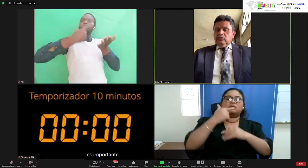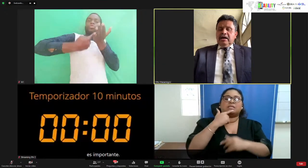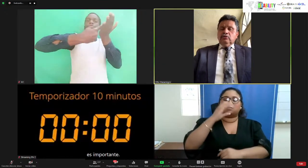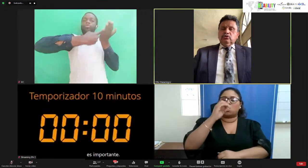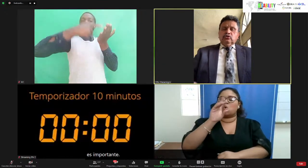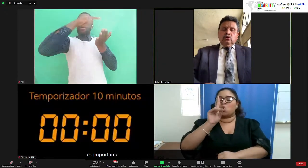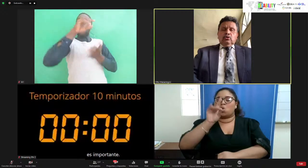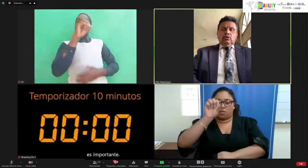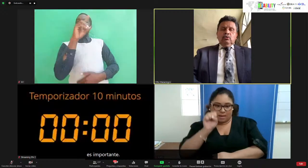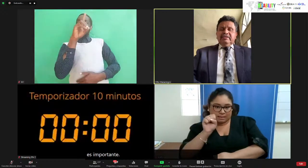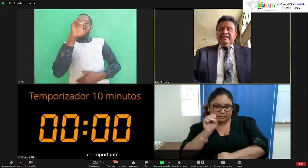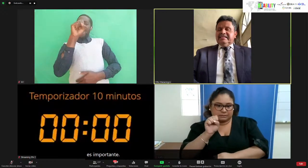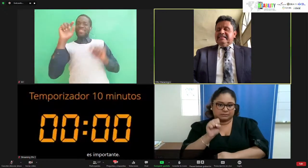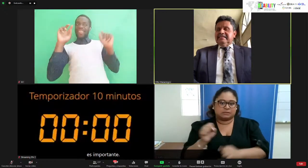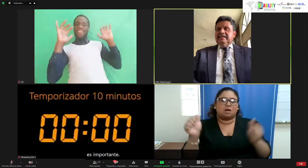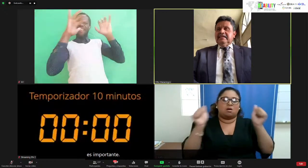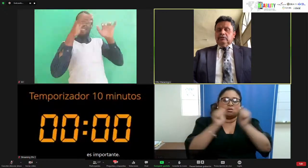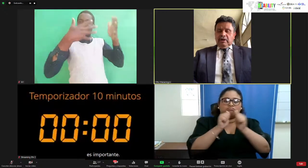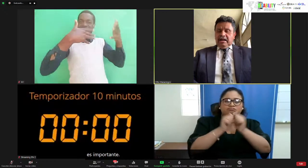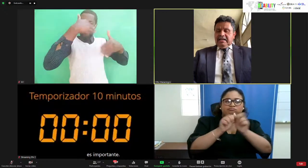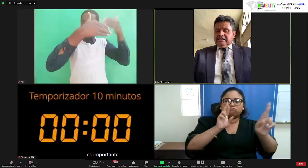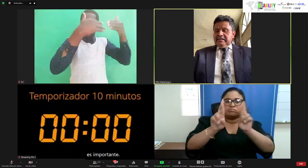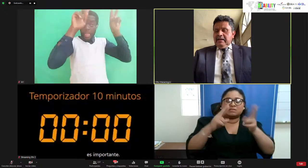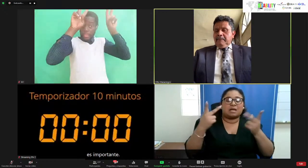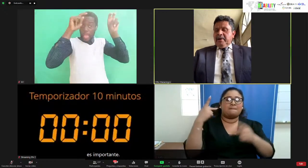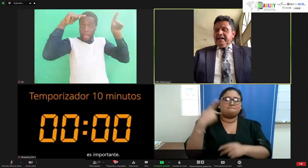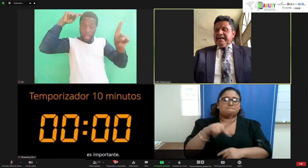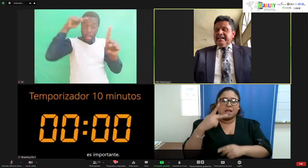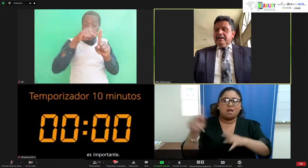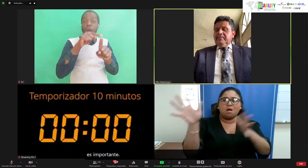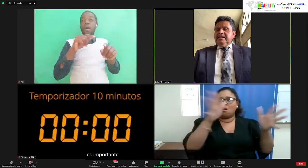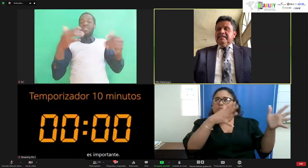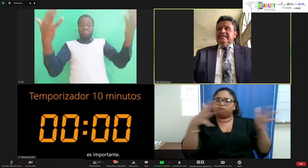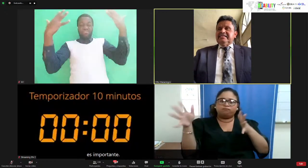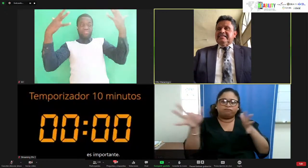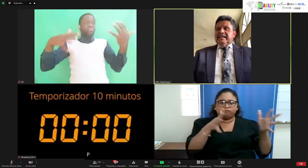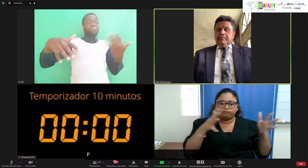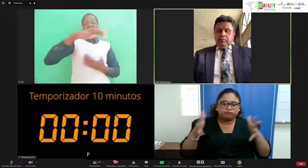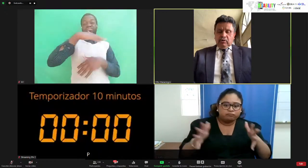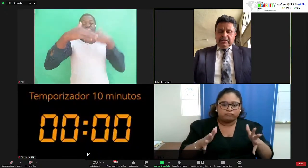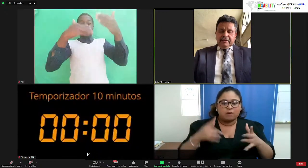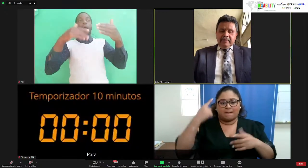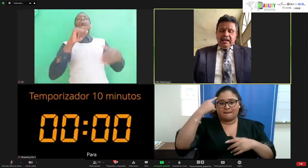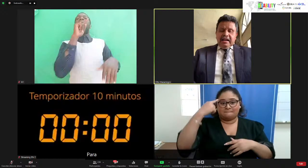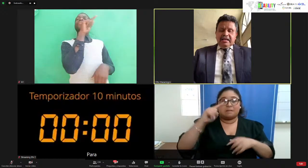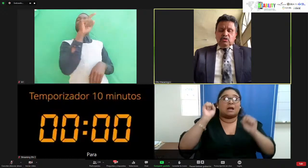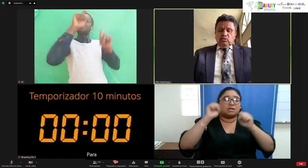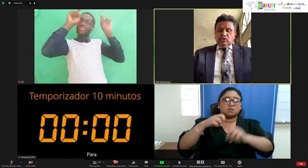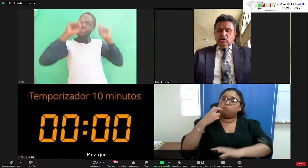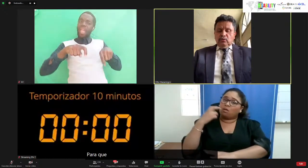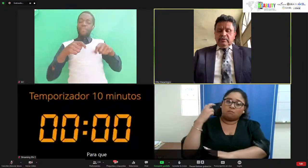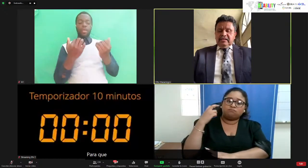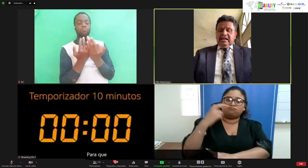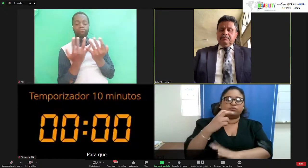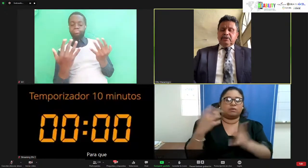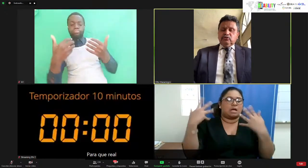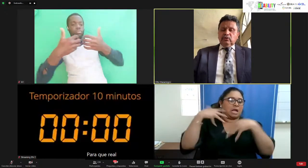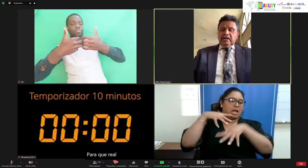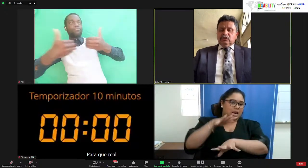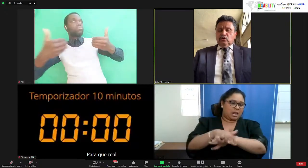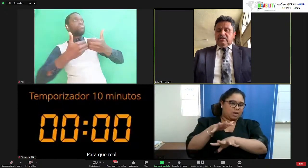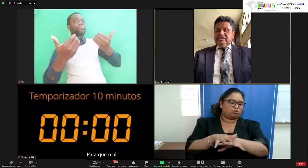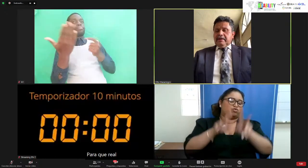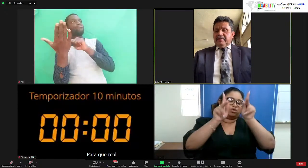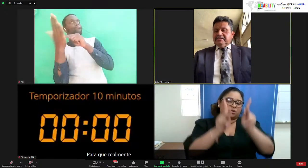of sdgs in relation to natural disasters so that they cannot would